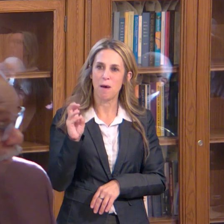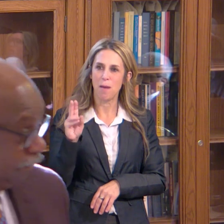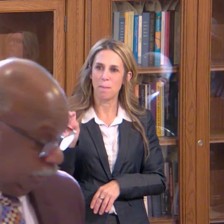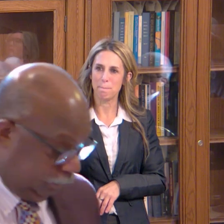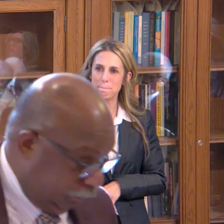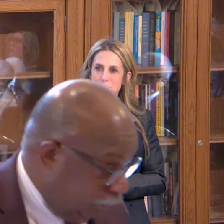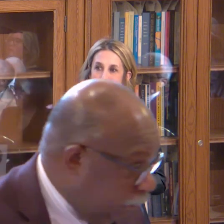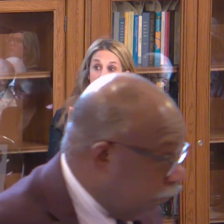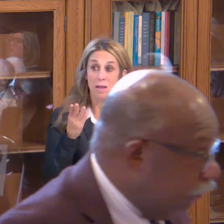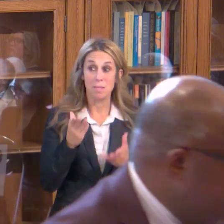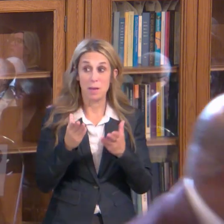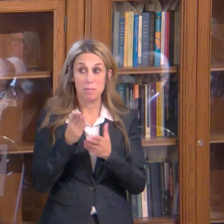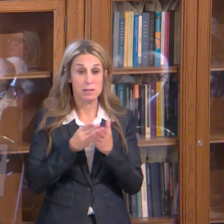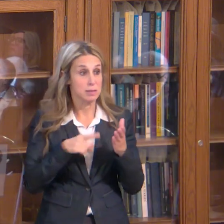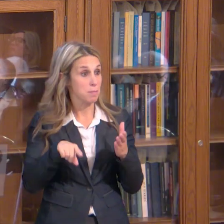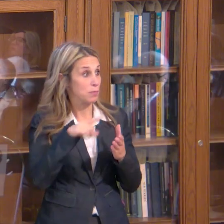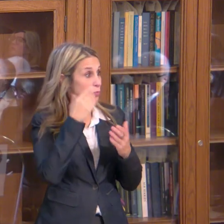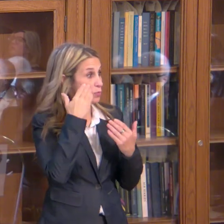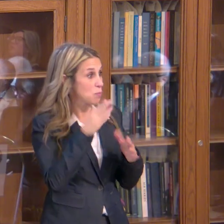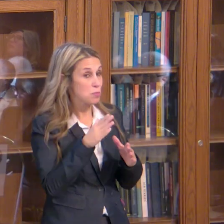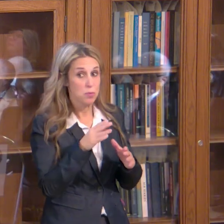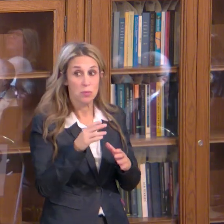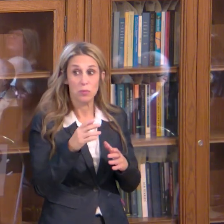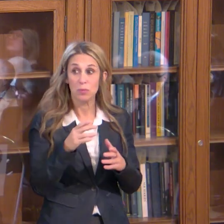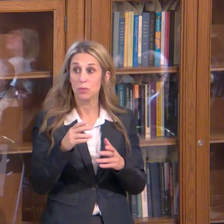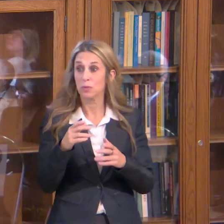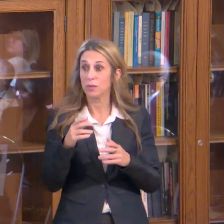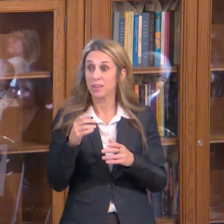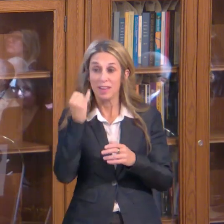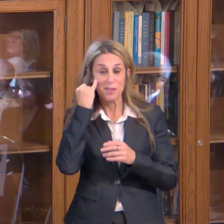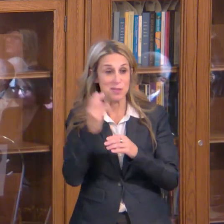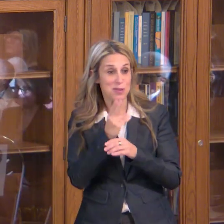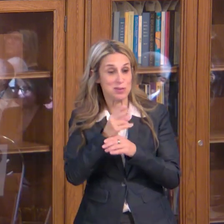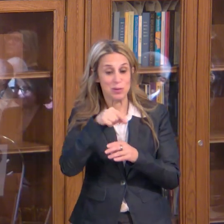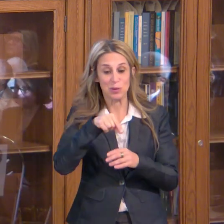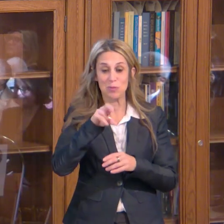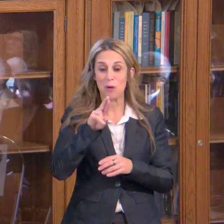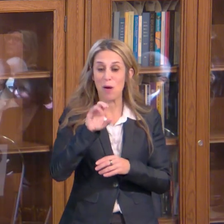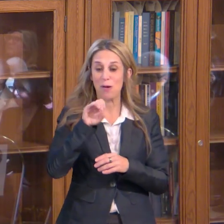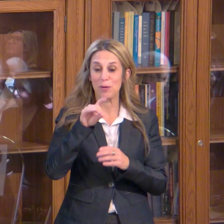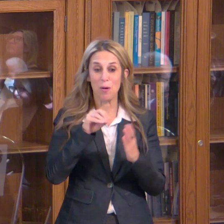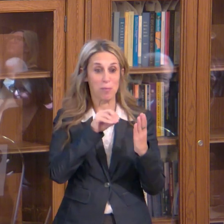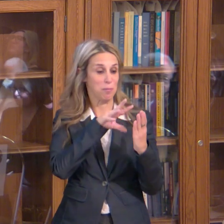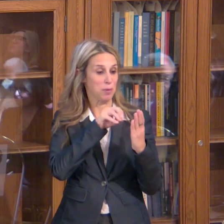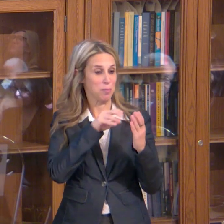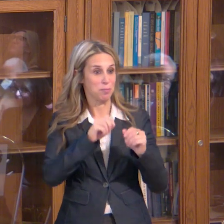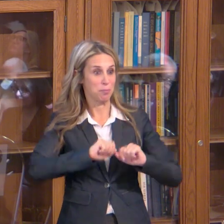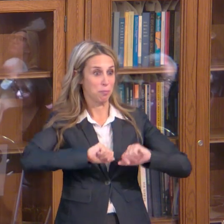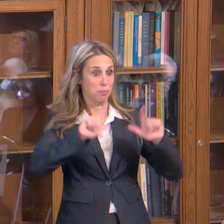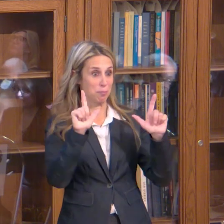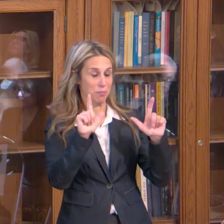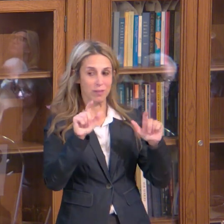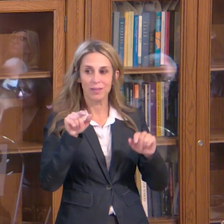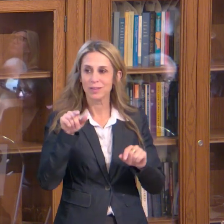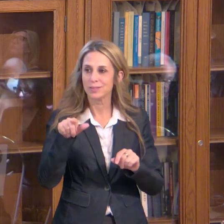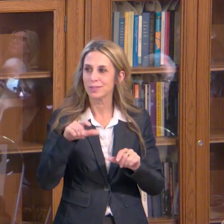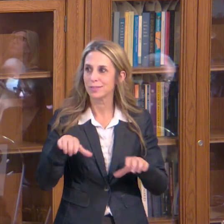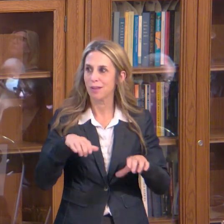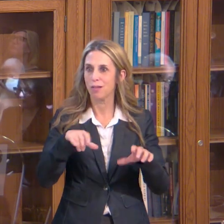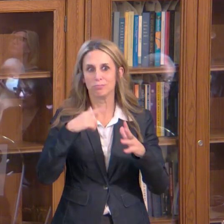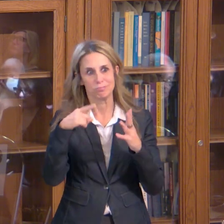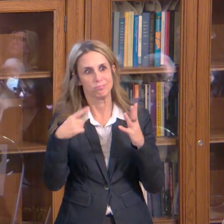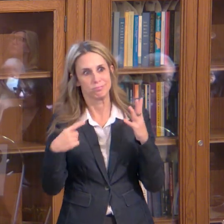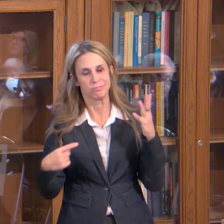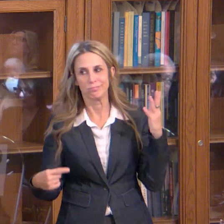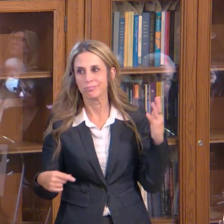who may be unaware that uh you may go and use your QR code and take a look at all the BIOS but but her she has done as uh